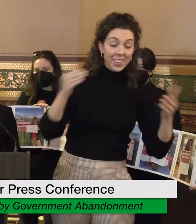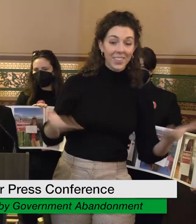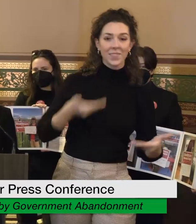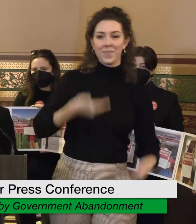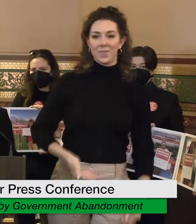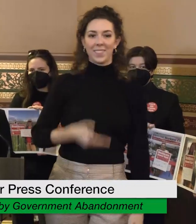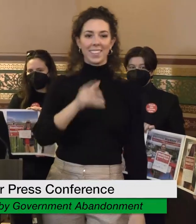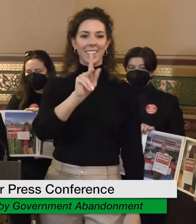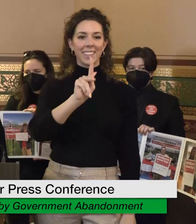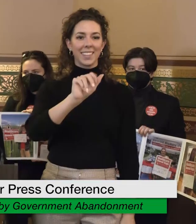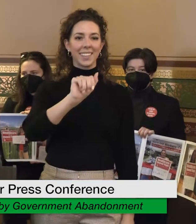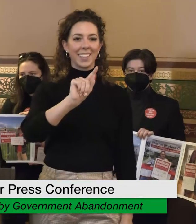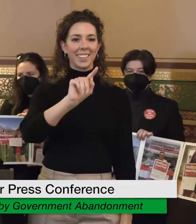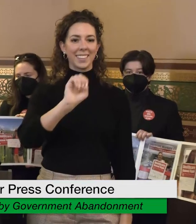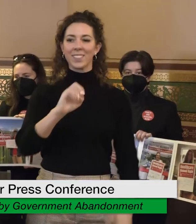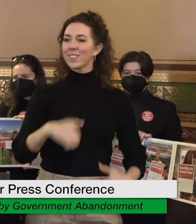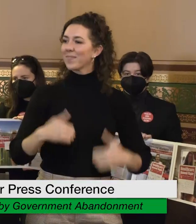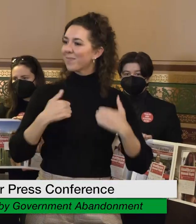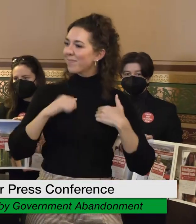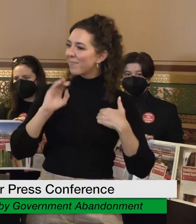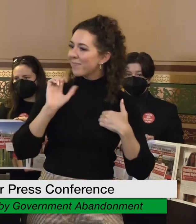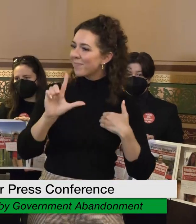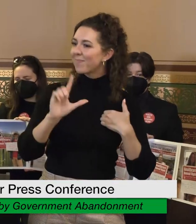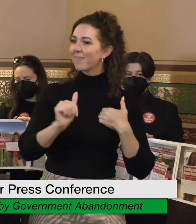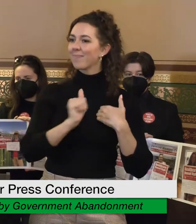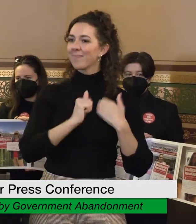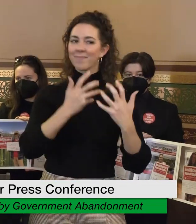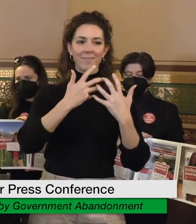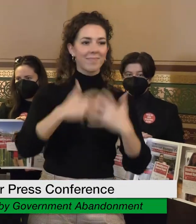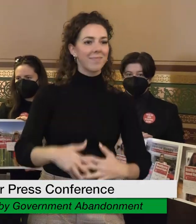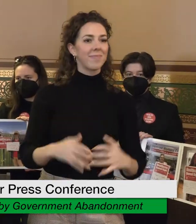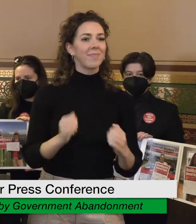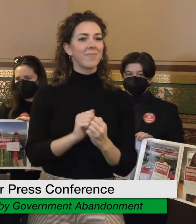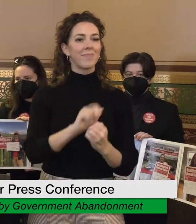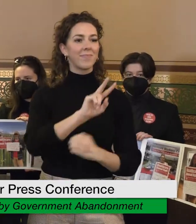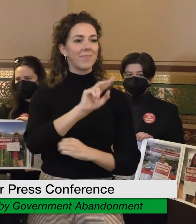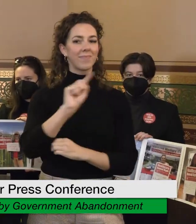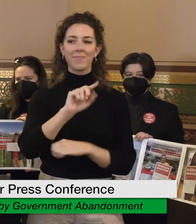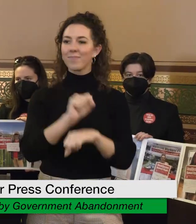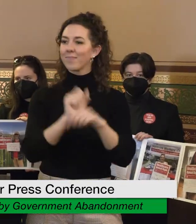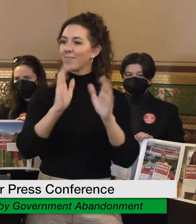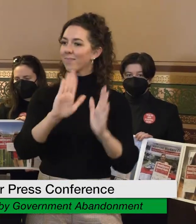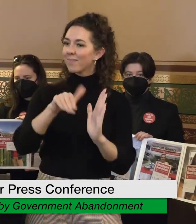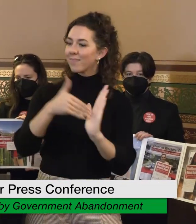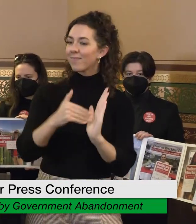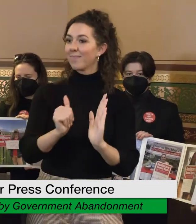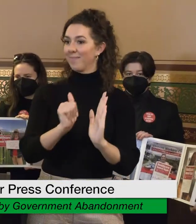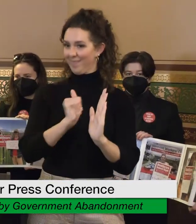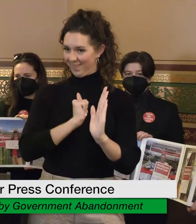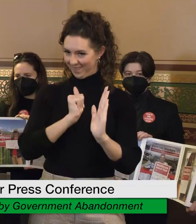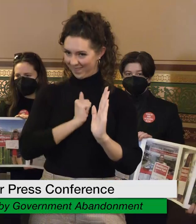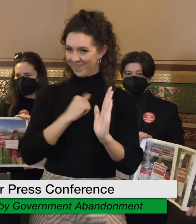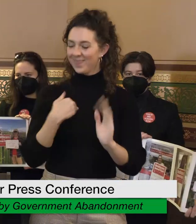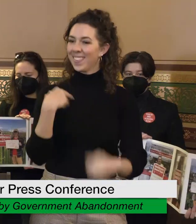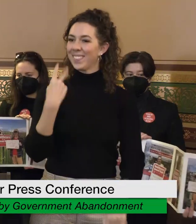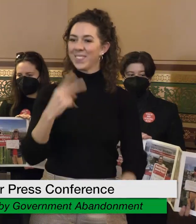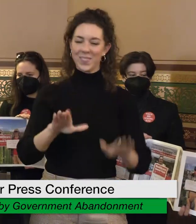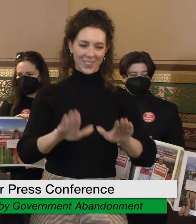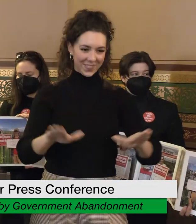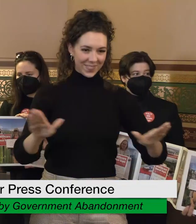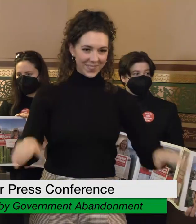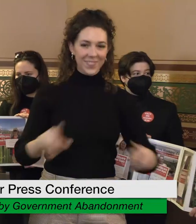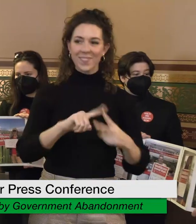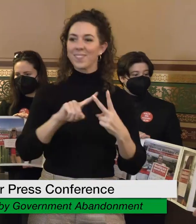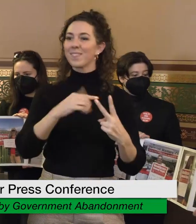I'm a resident of Burlington and an organizer with the Vermont Workers Center. I'm also a mother of two toddlers and a member of